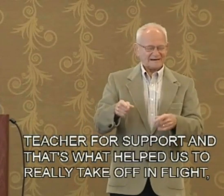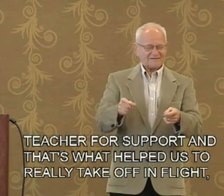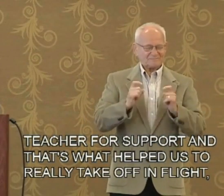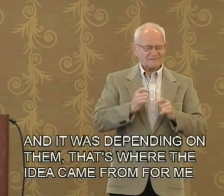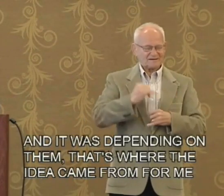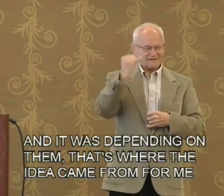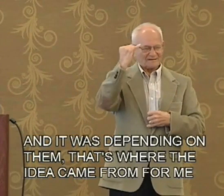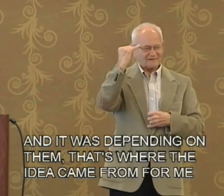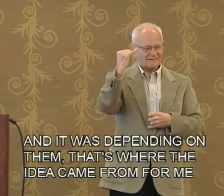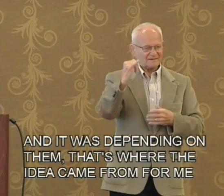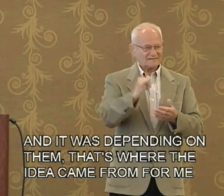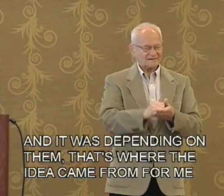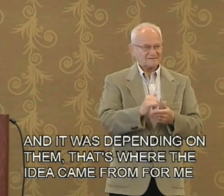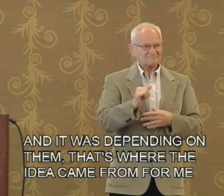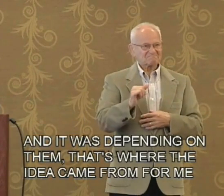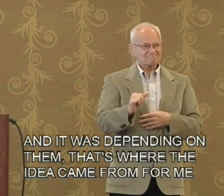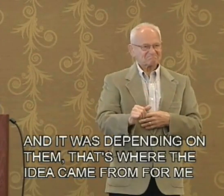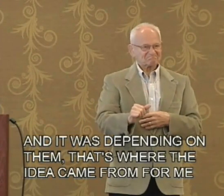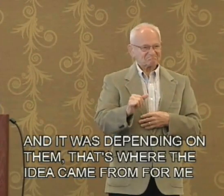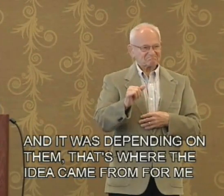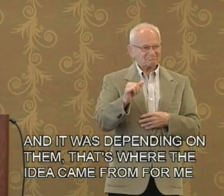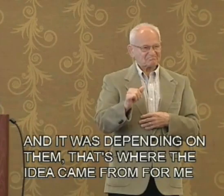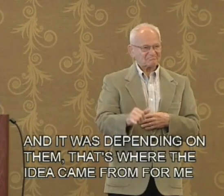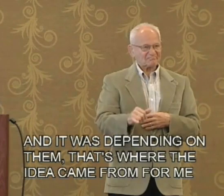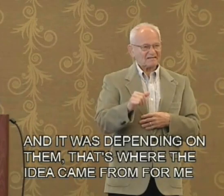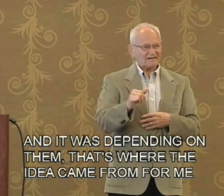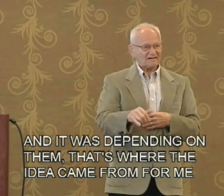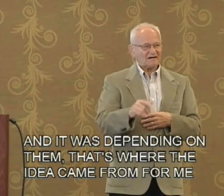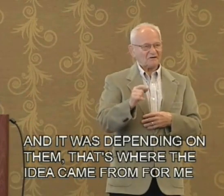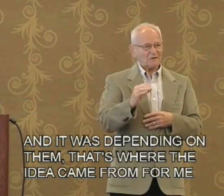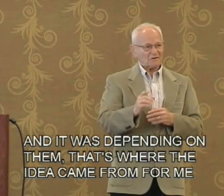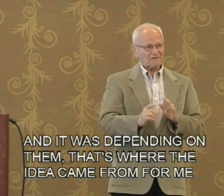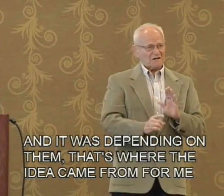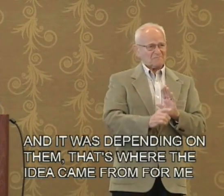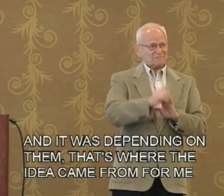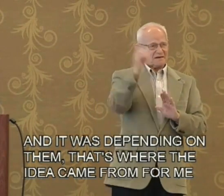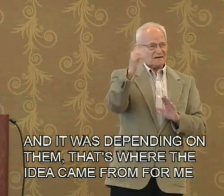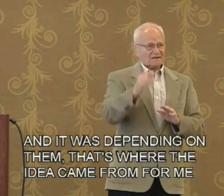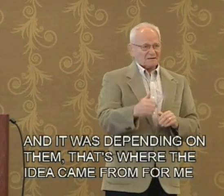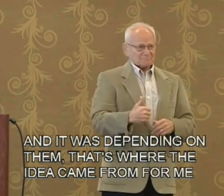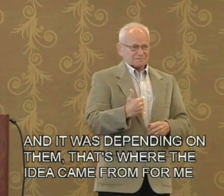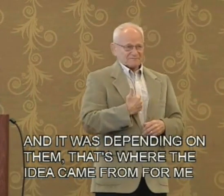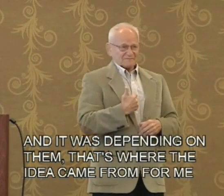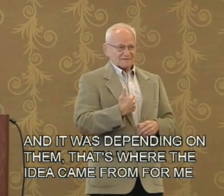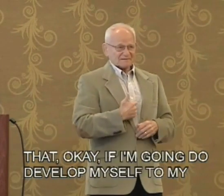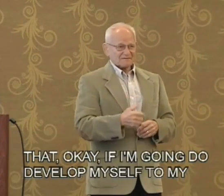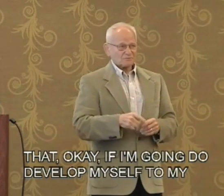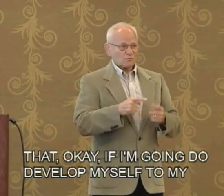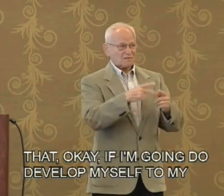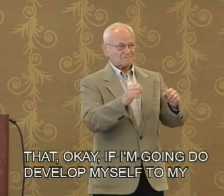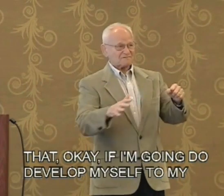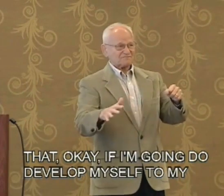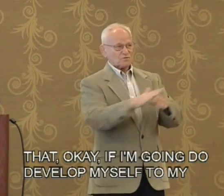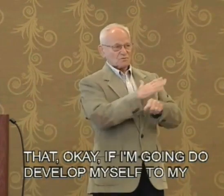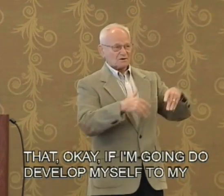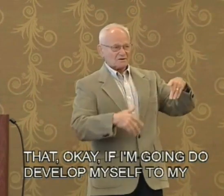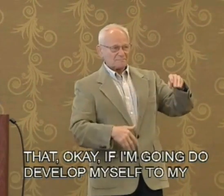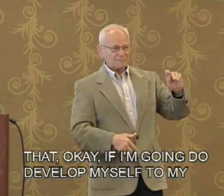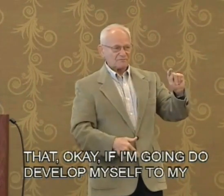them. That's where the idea came from for me. That, okay, if I'm going to develop myself to my